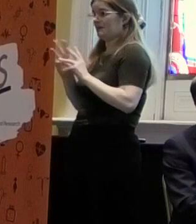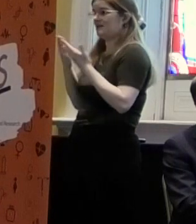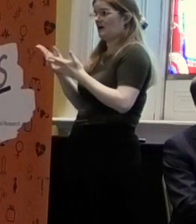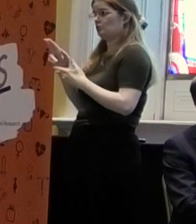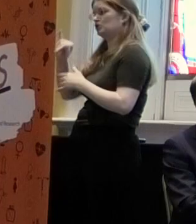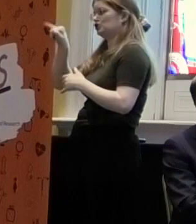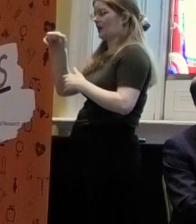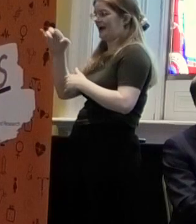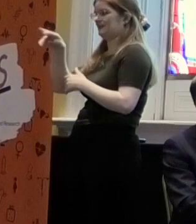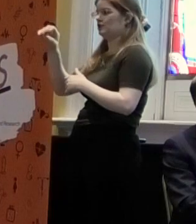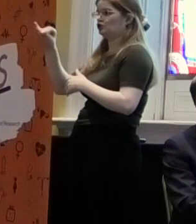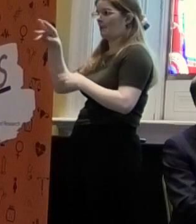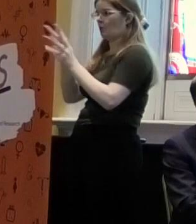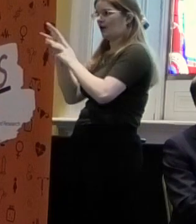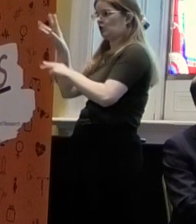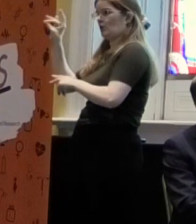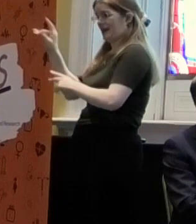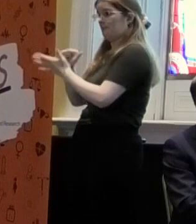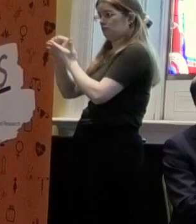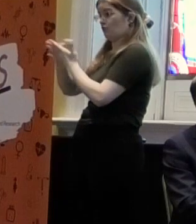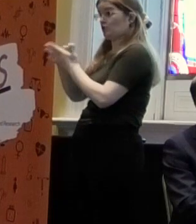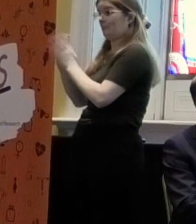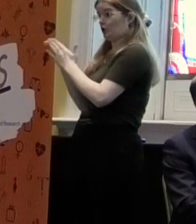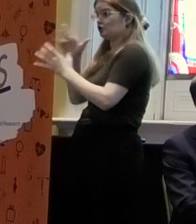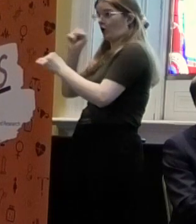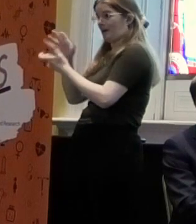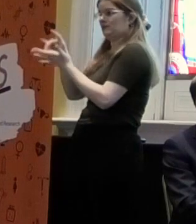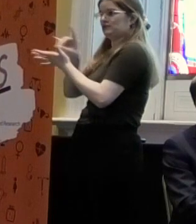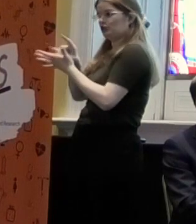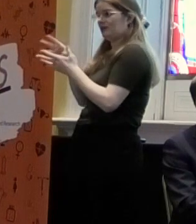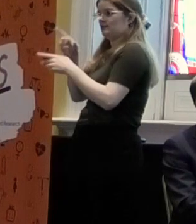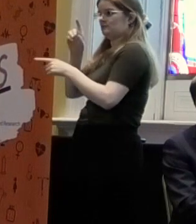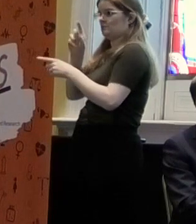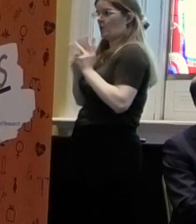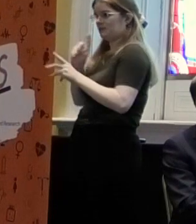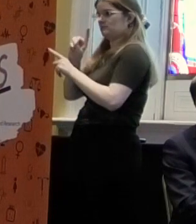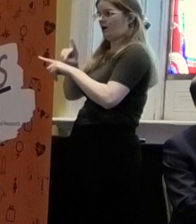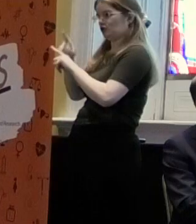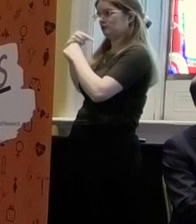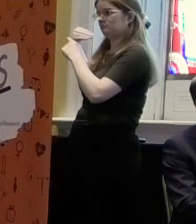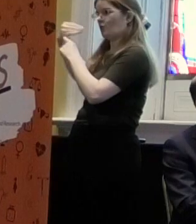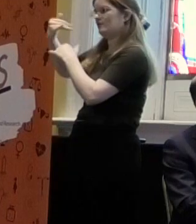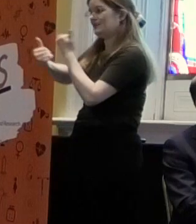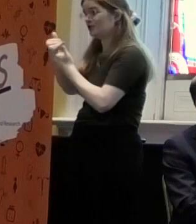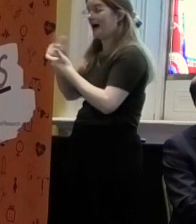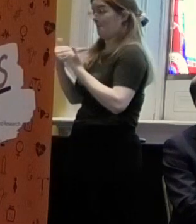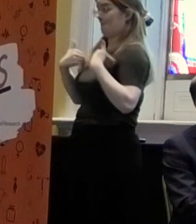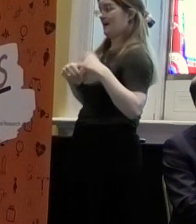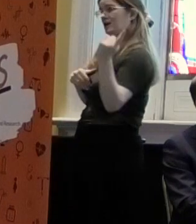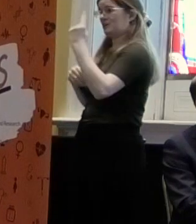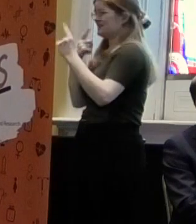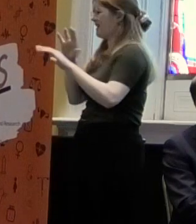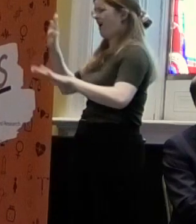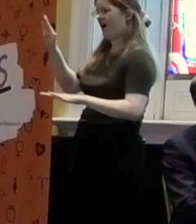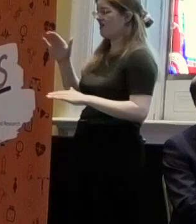have in our library, where she talks about this. So there's this real tension between the women who've been doing it for a long time and the men who are coming in and saying, this